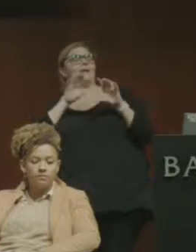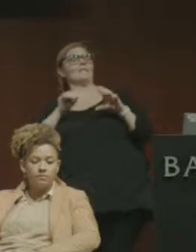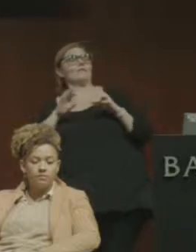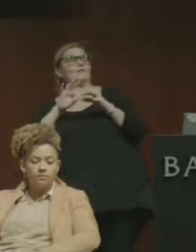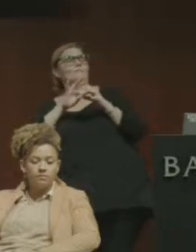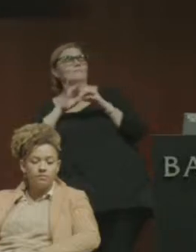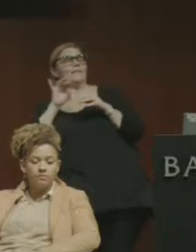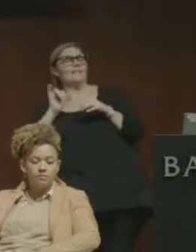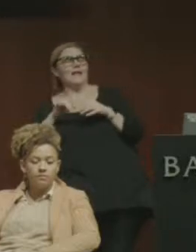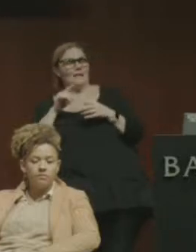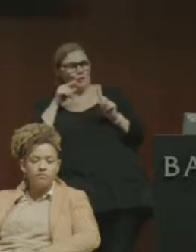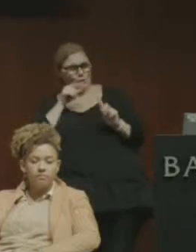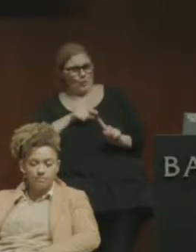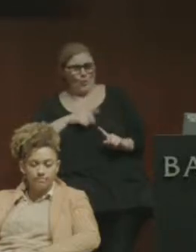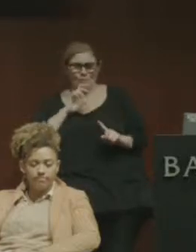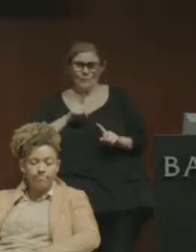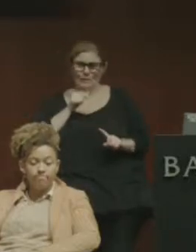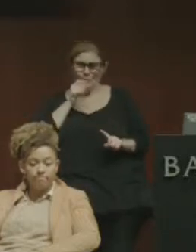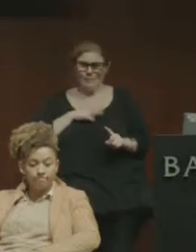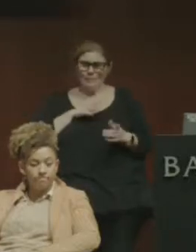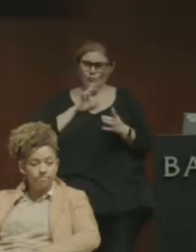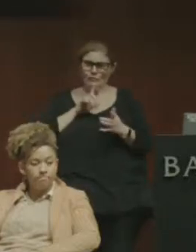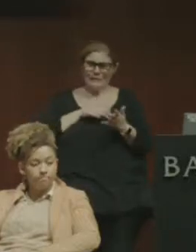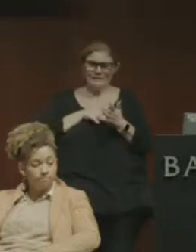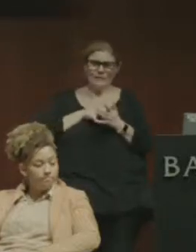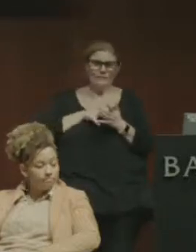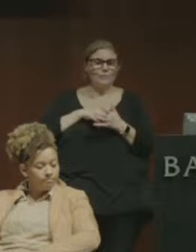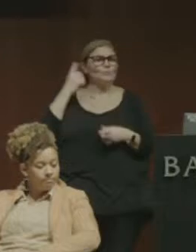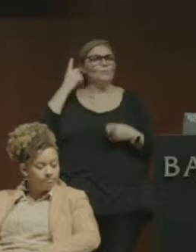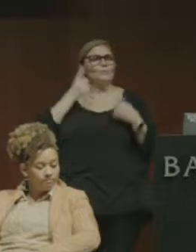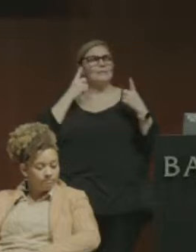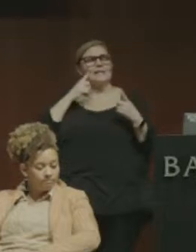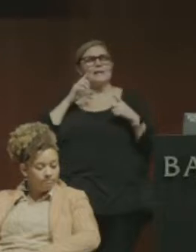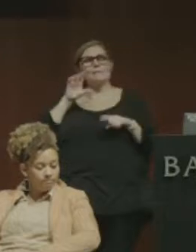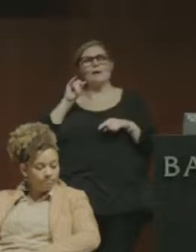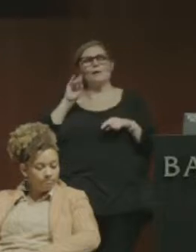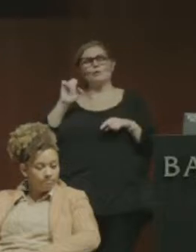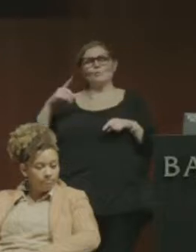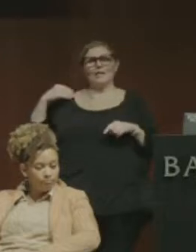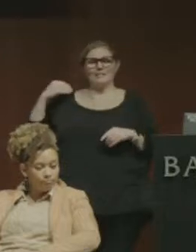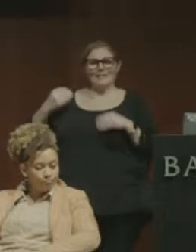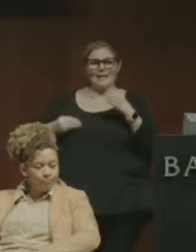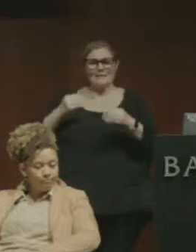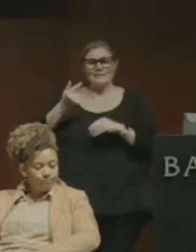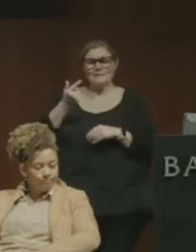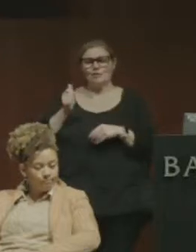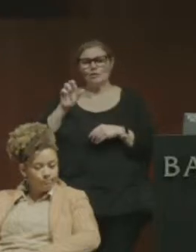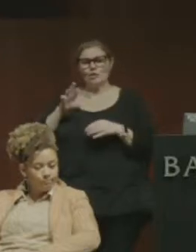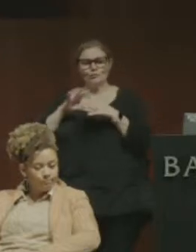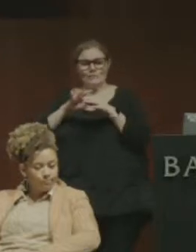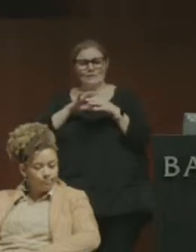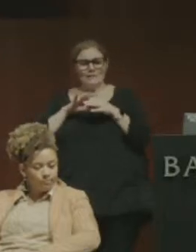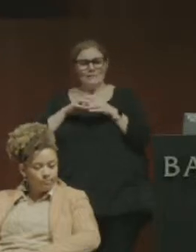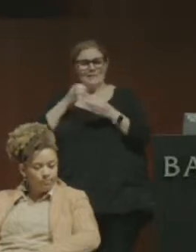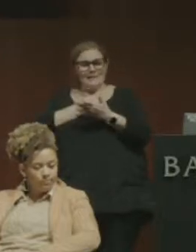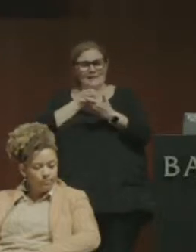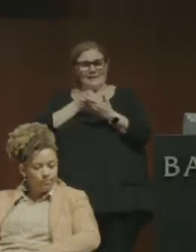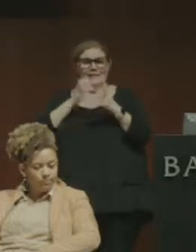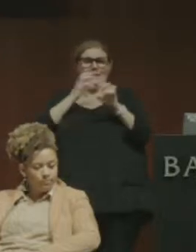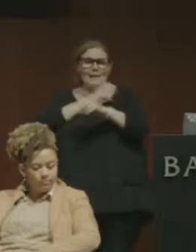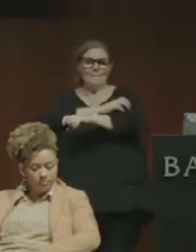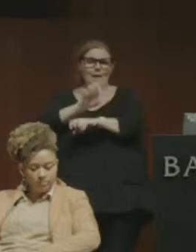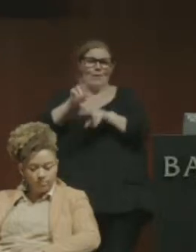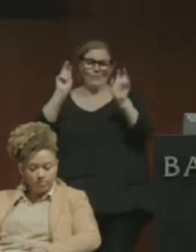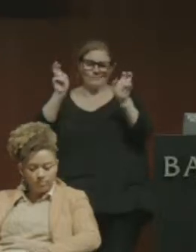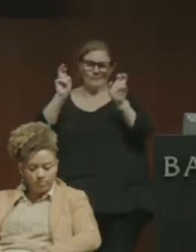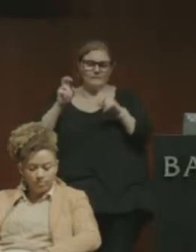the particular vulnerabilities of women. So when you think about the colonial legacies and gender relations and the economic